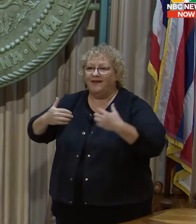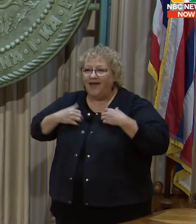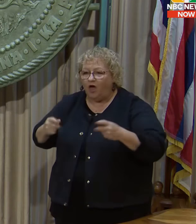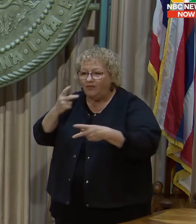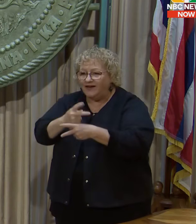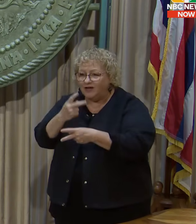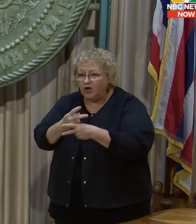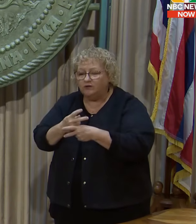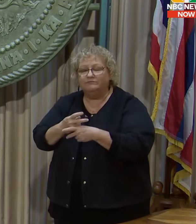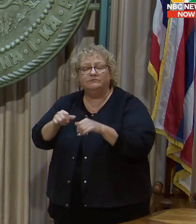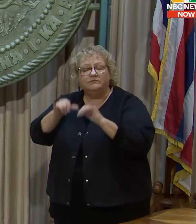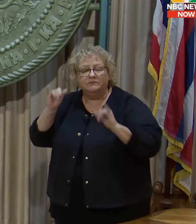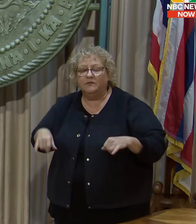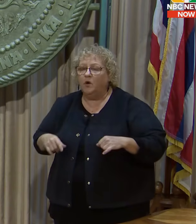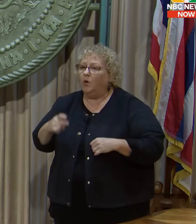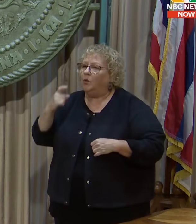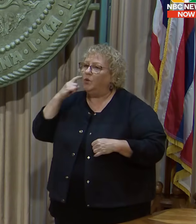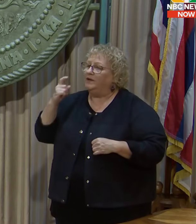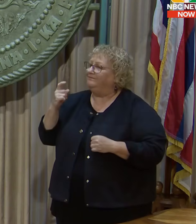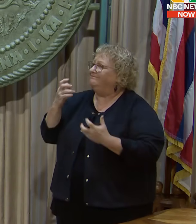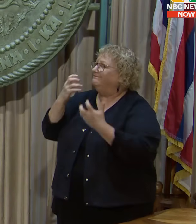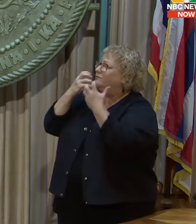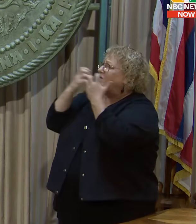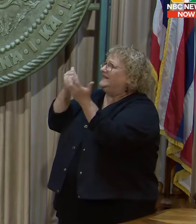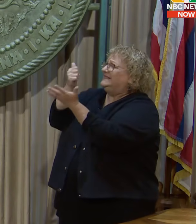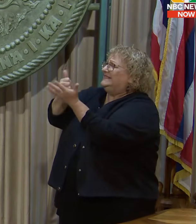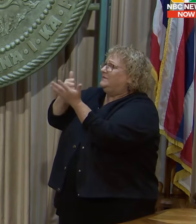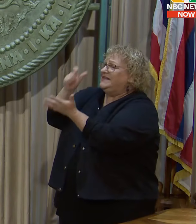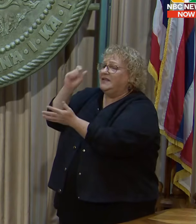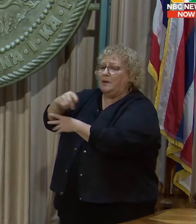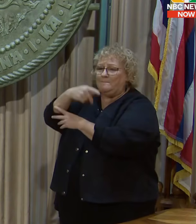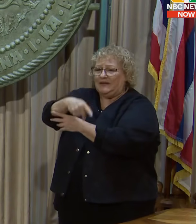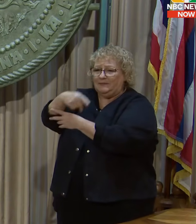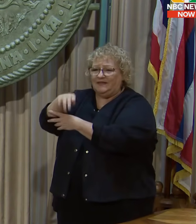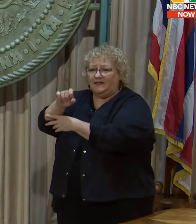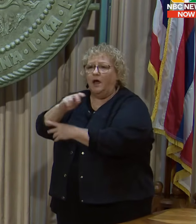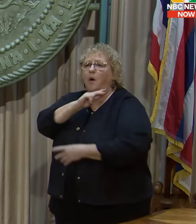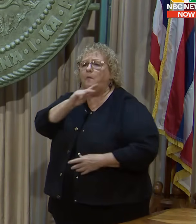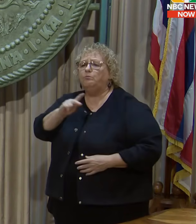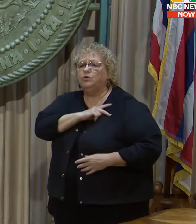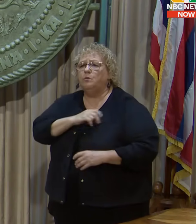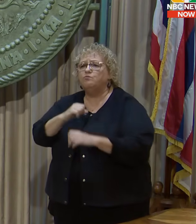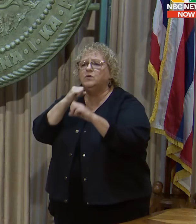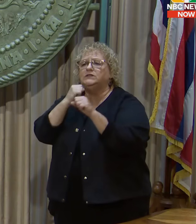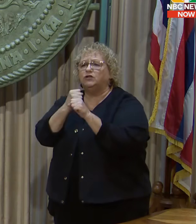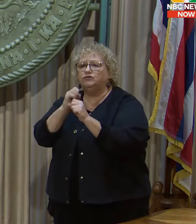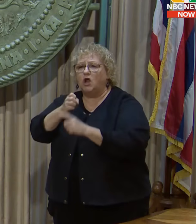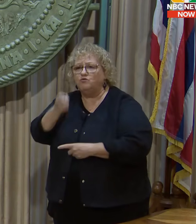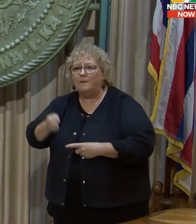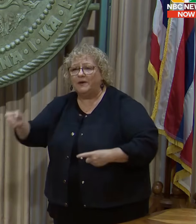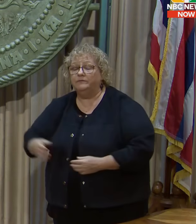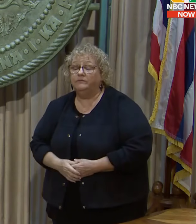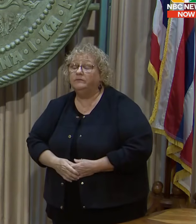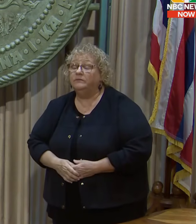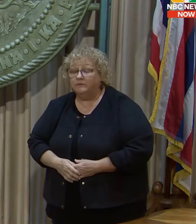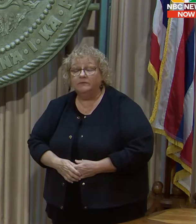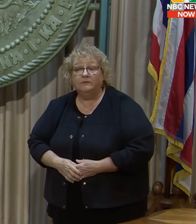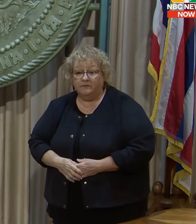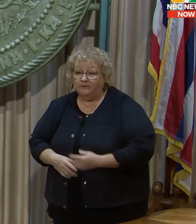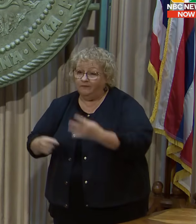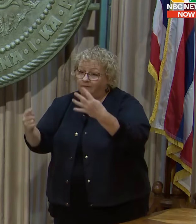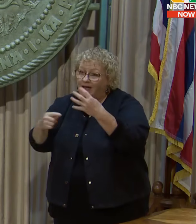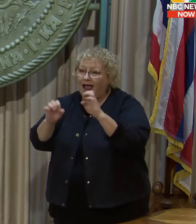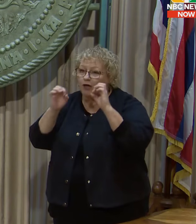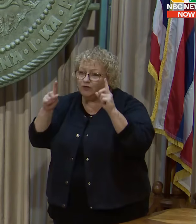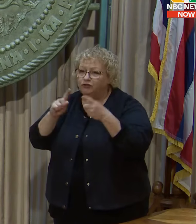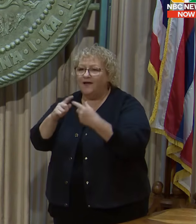crying need out there right now for PPE, personal protective equipment, across our country. We're trying to help with that. There are other specifics here: